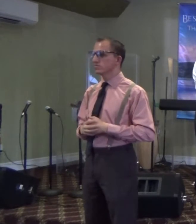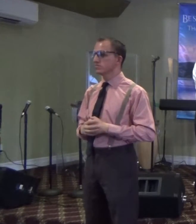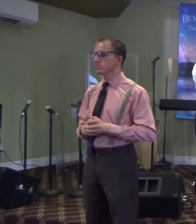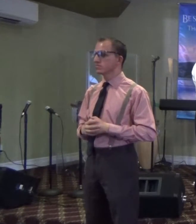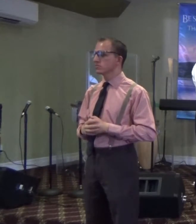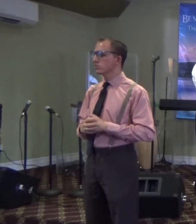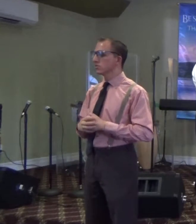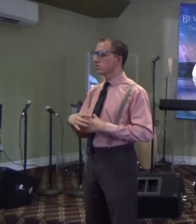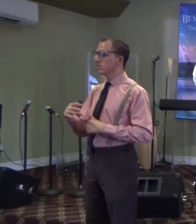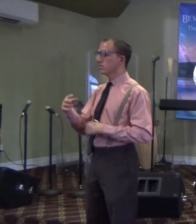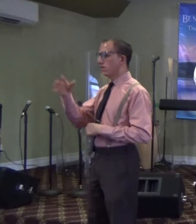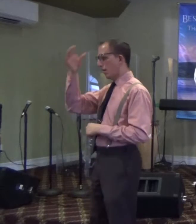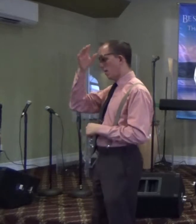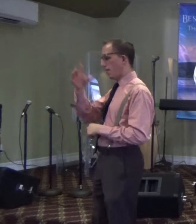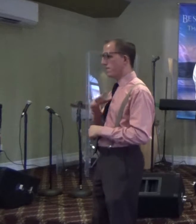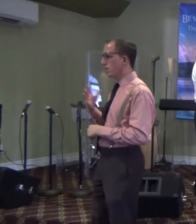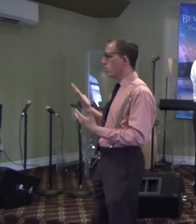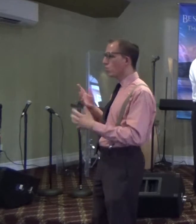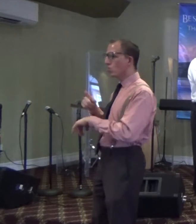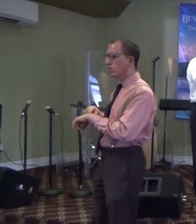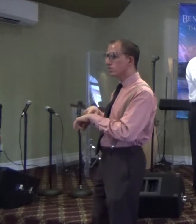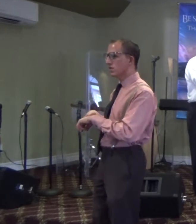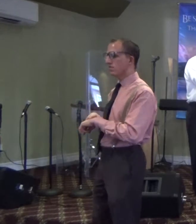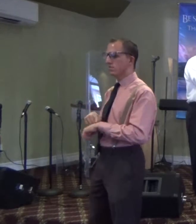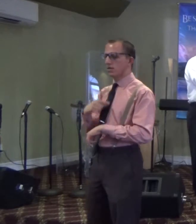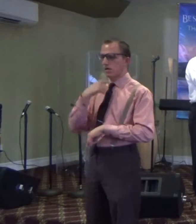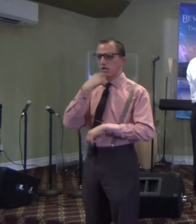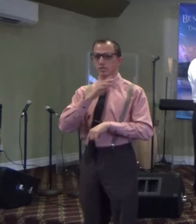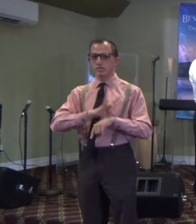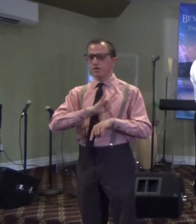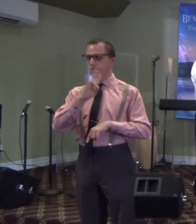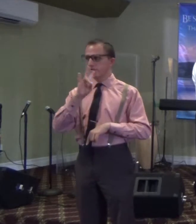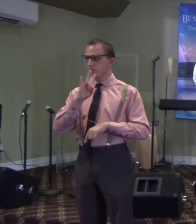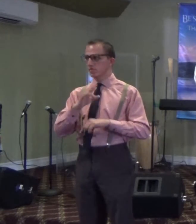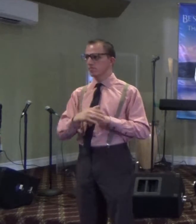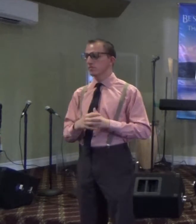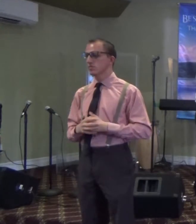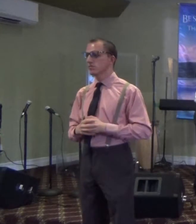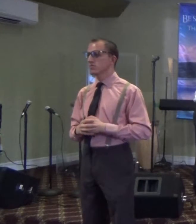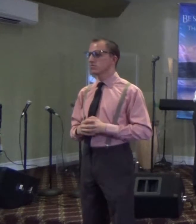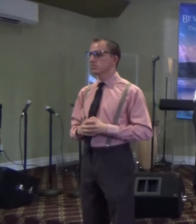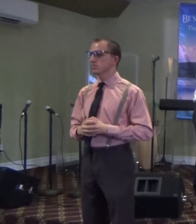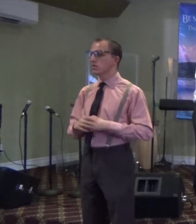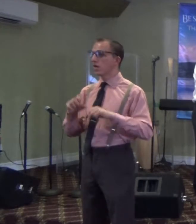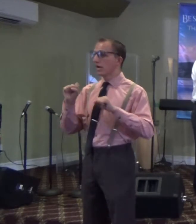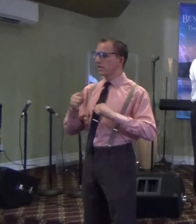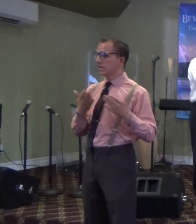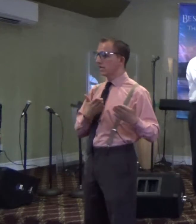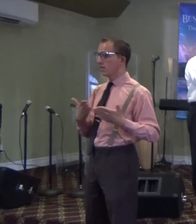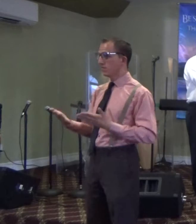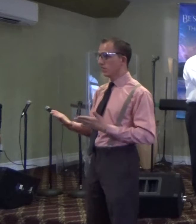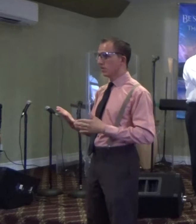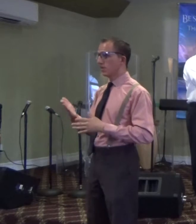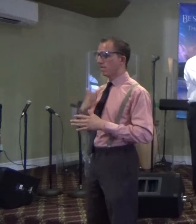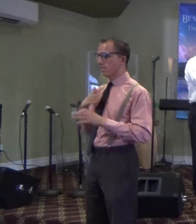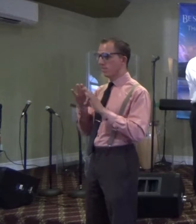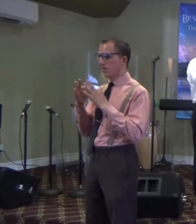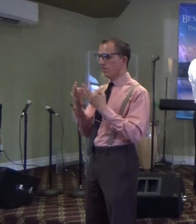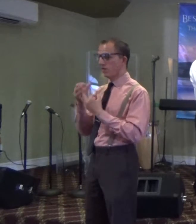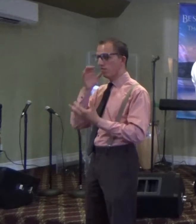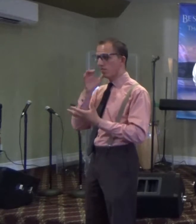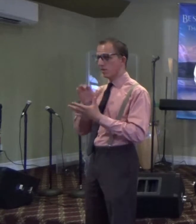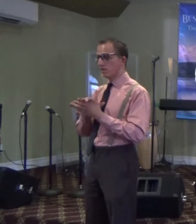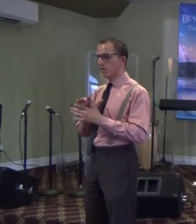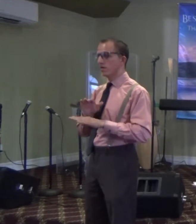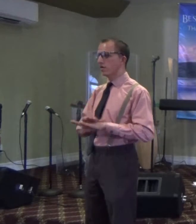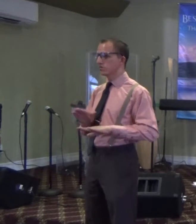qué hora? At what time? A I las said. 7. At 7, I said. Entonces, ¿puedo traer a mi So then, can I esposa? bring my wife? Y a